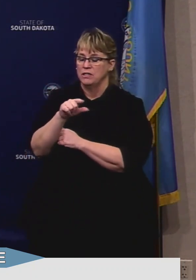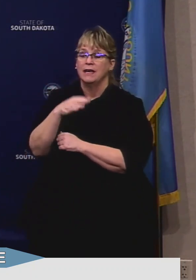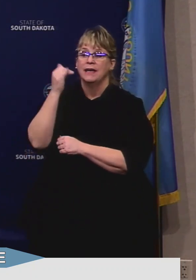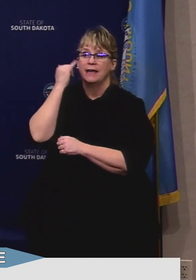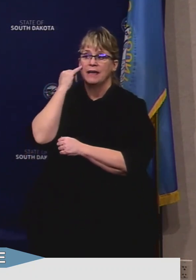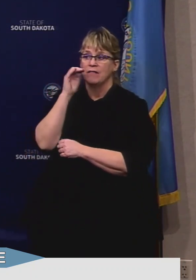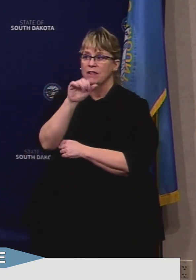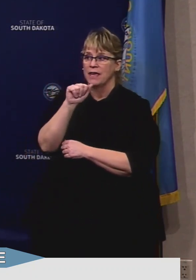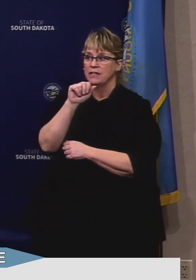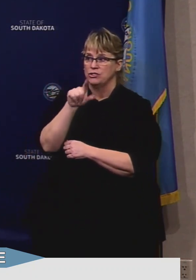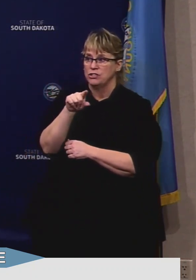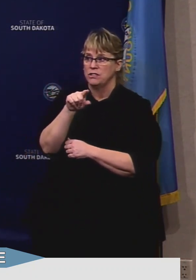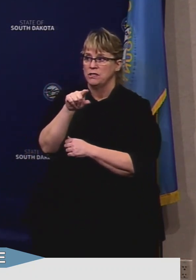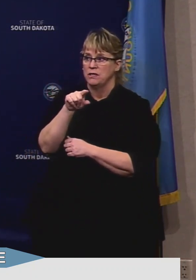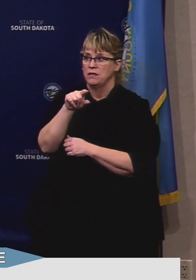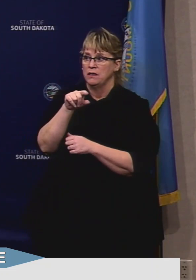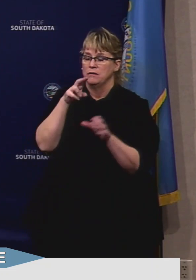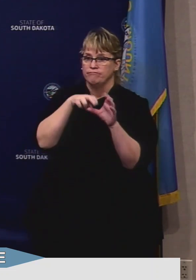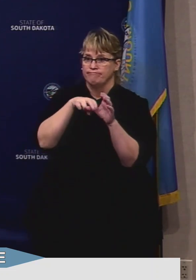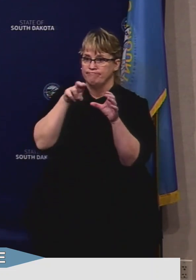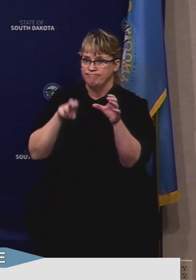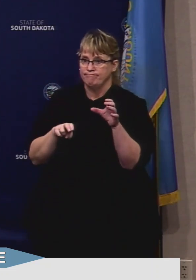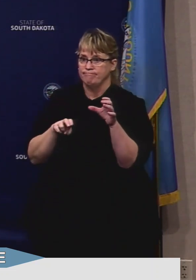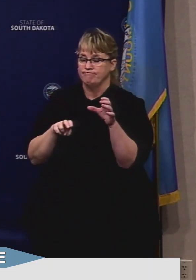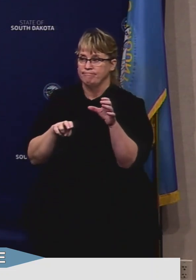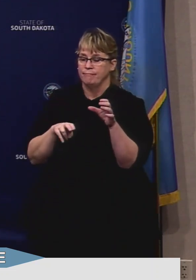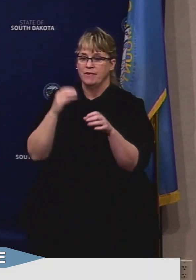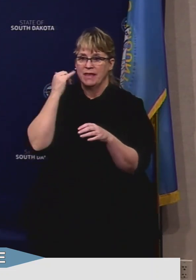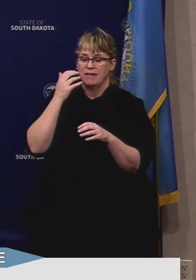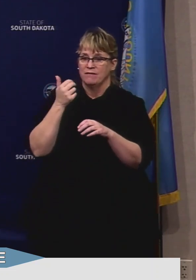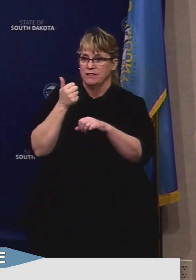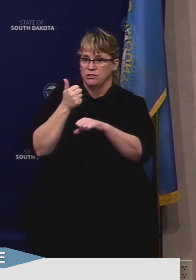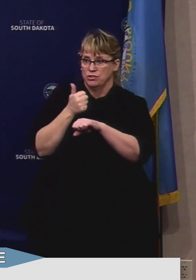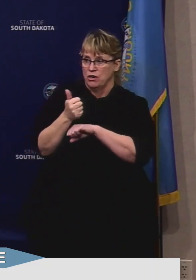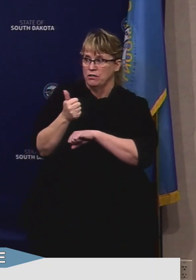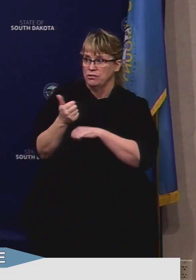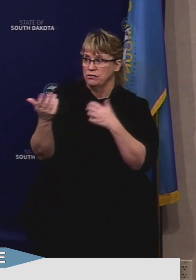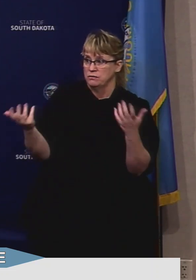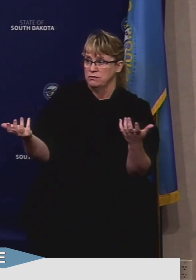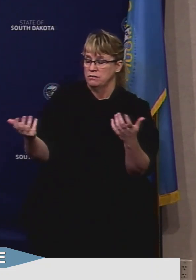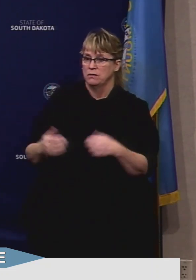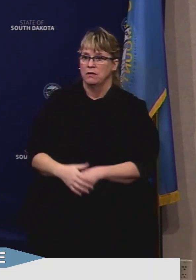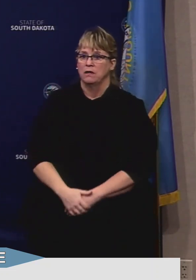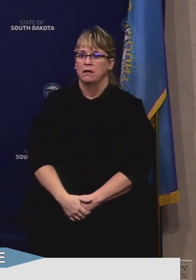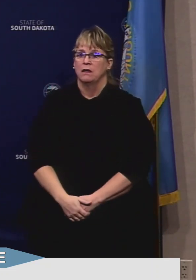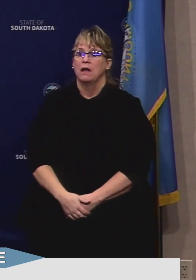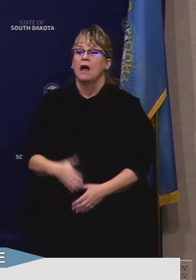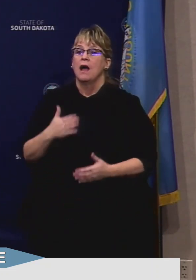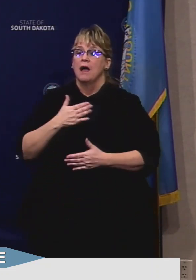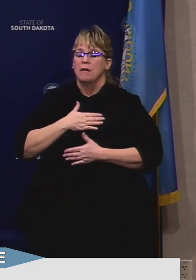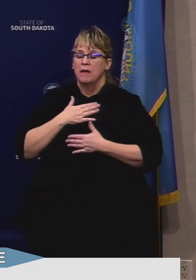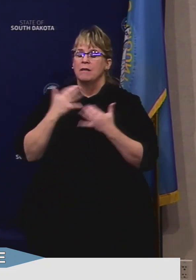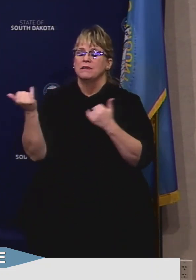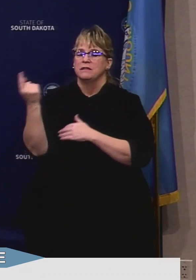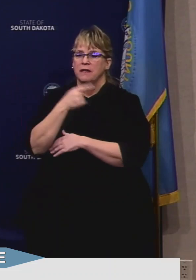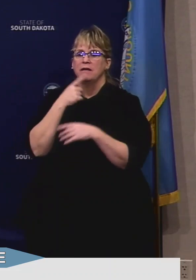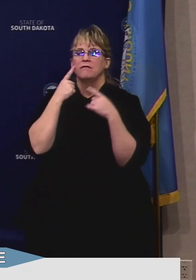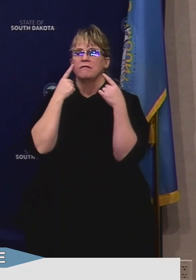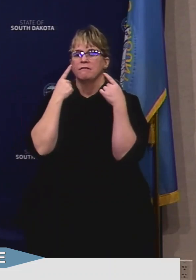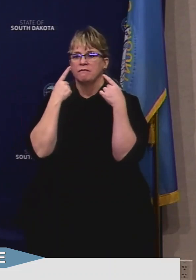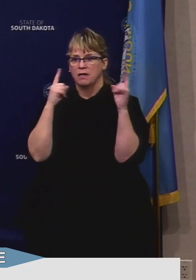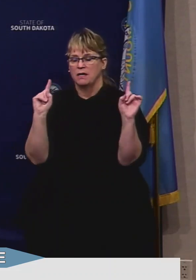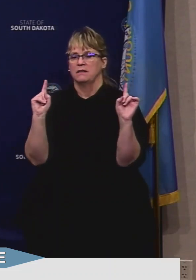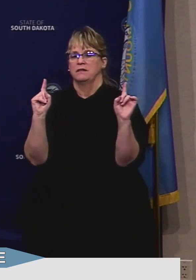General step down and resign if he is charged in the case? Well, I'm glad that today we're finally going to